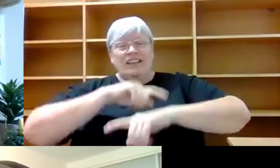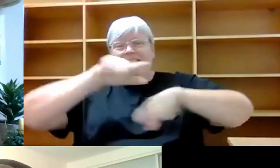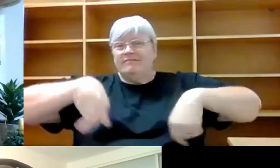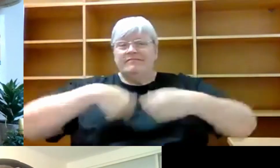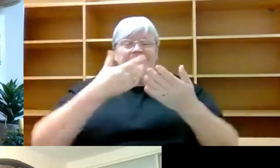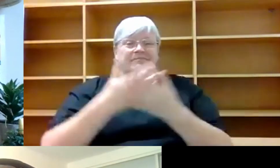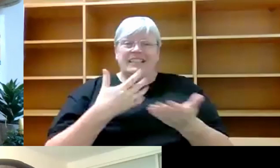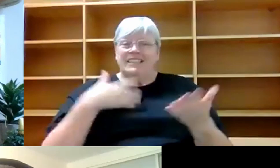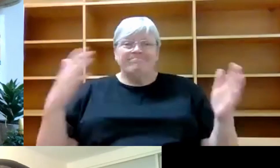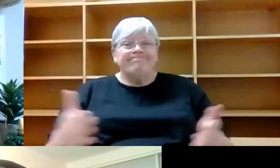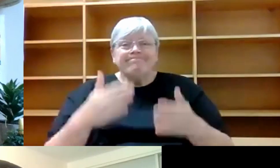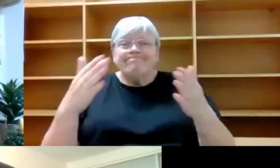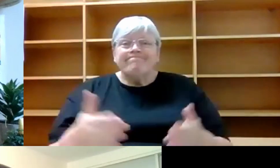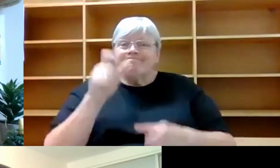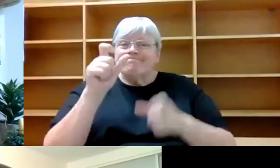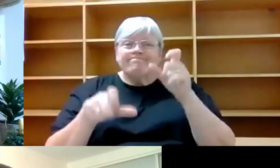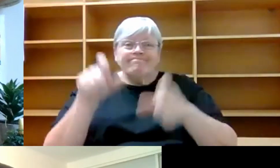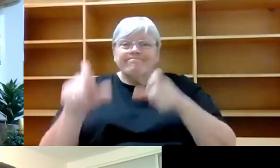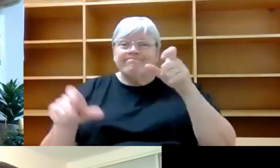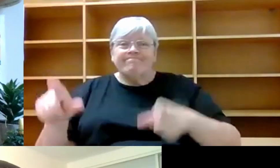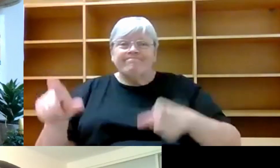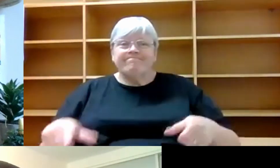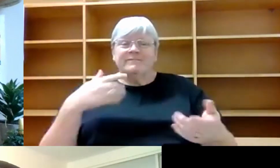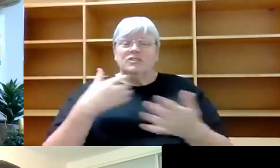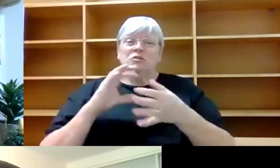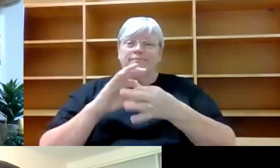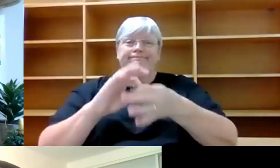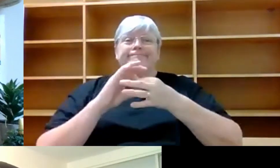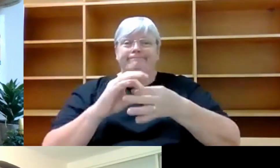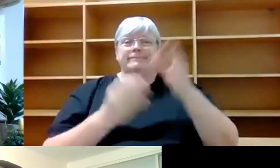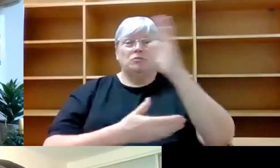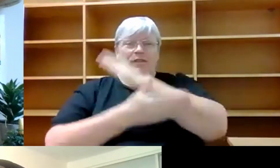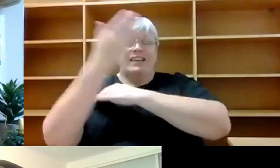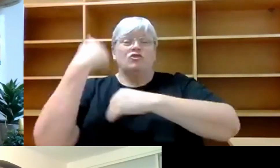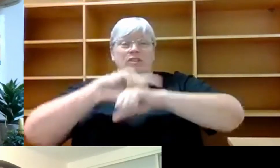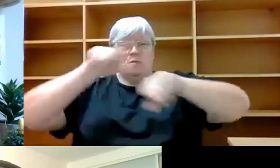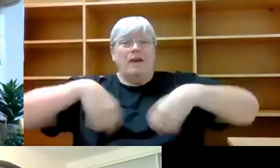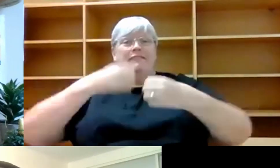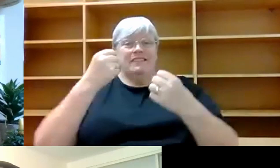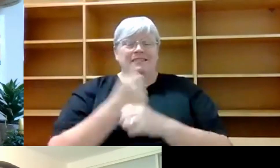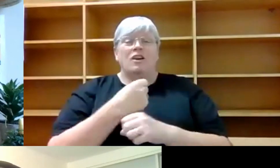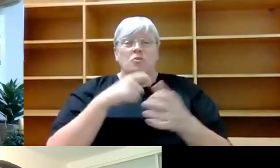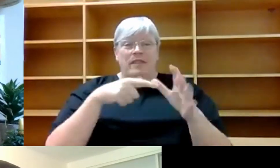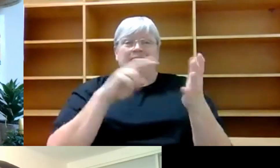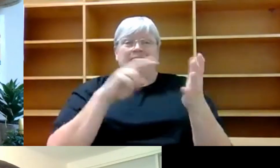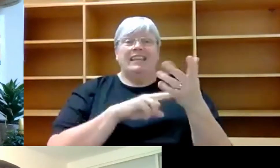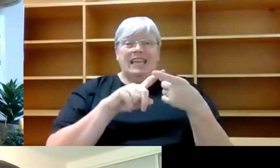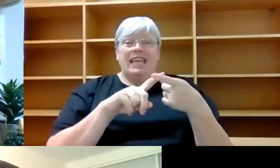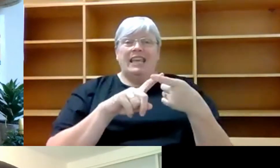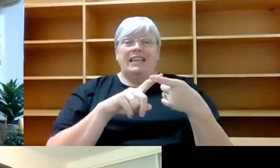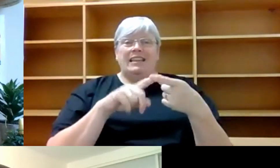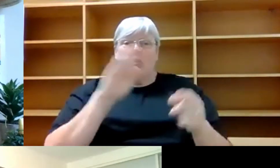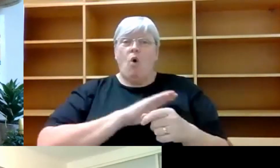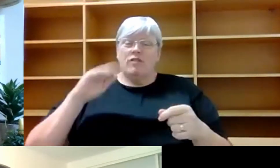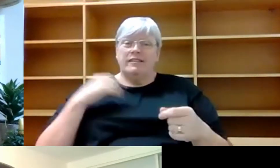anybody about any kind of aspect of history with what I've done with Kane Warriors, and they might look for other narratives out there